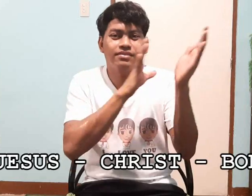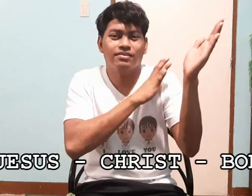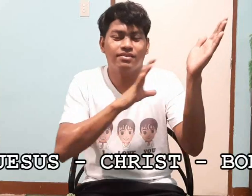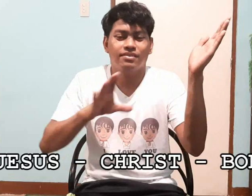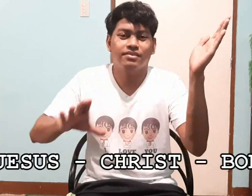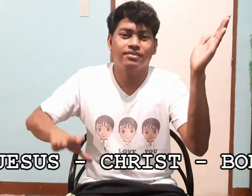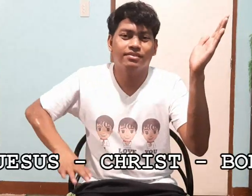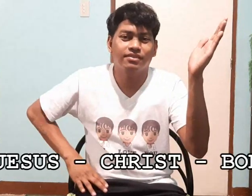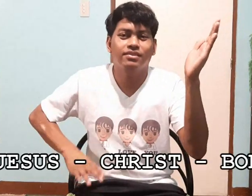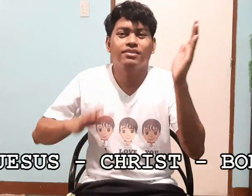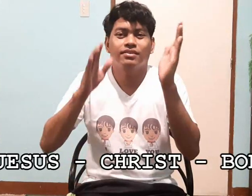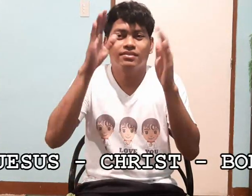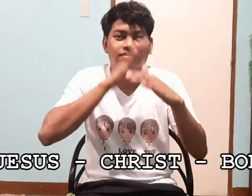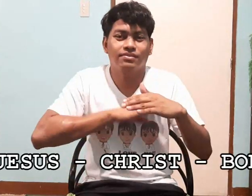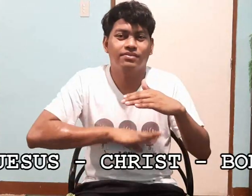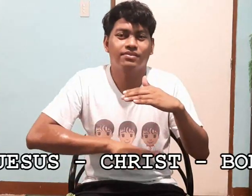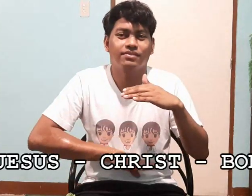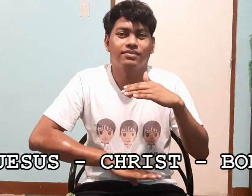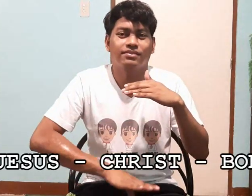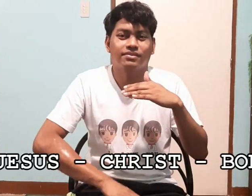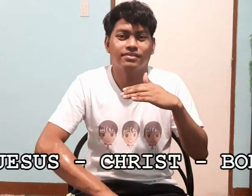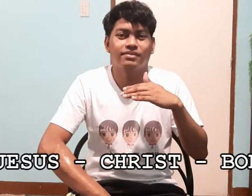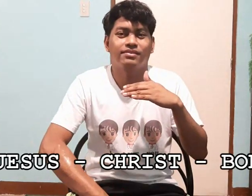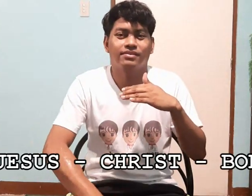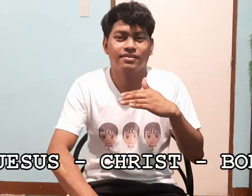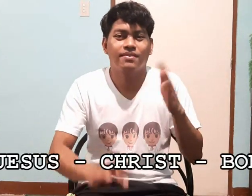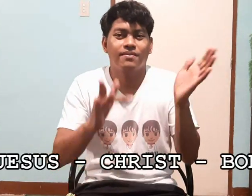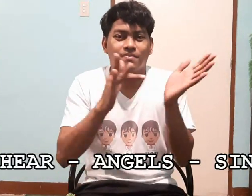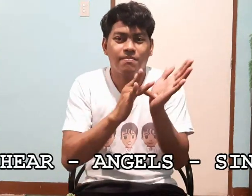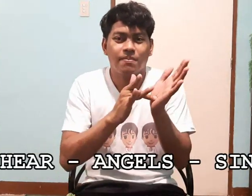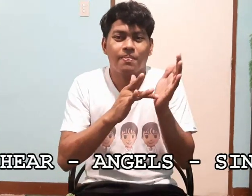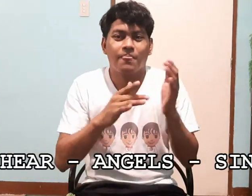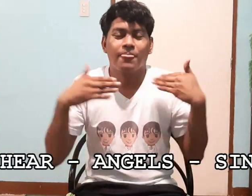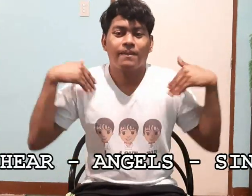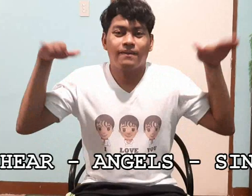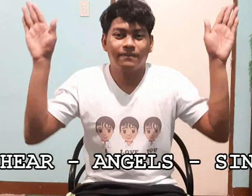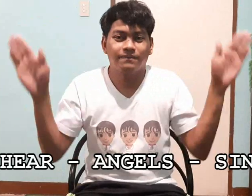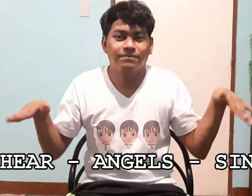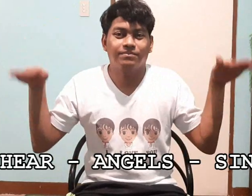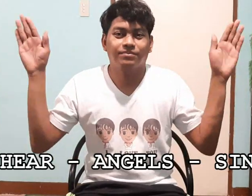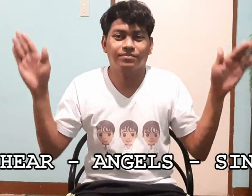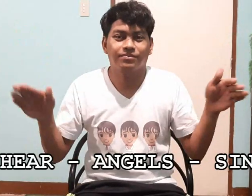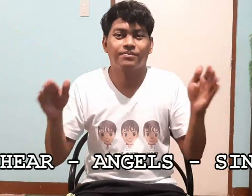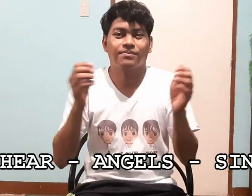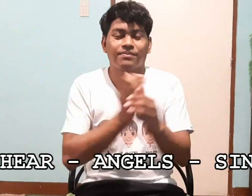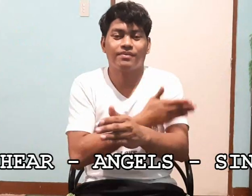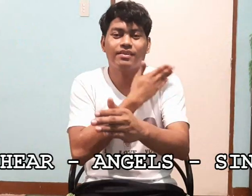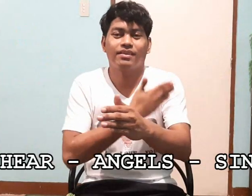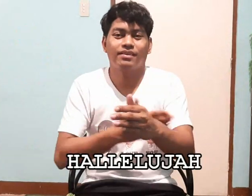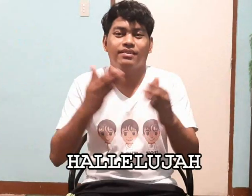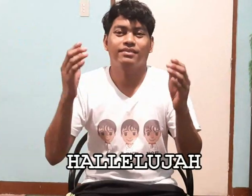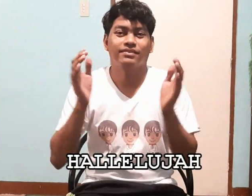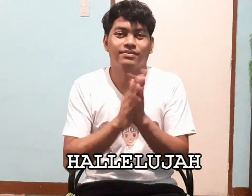Christ is born I hear the angels singing Hallelujah,